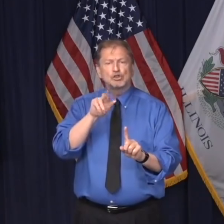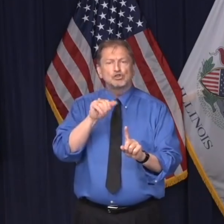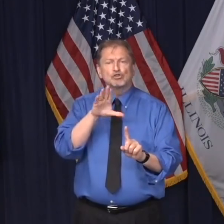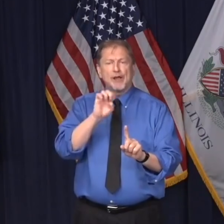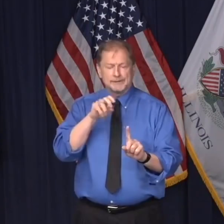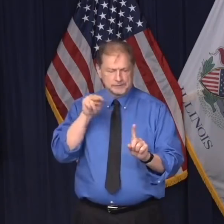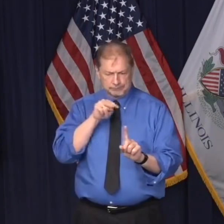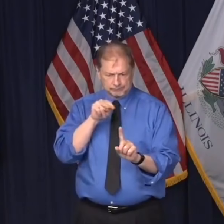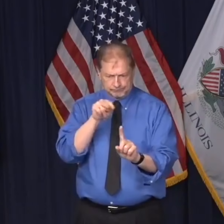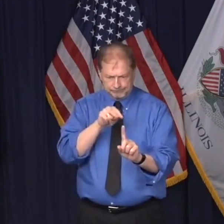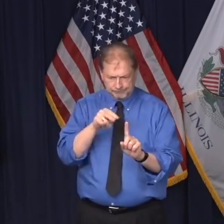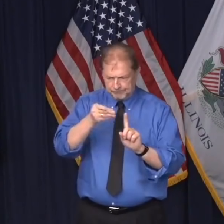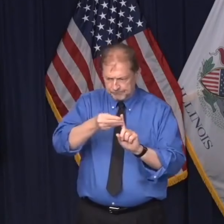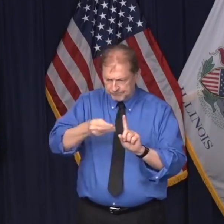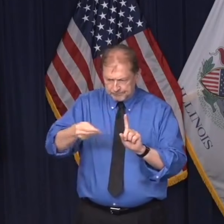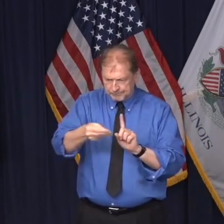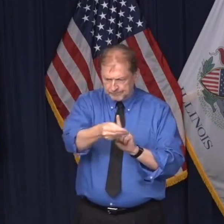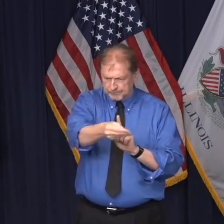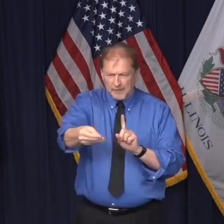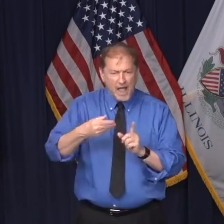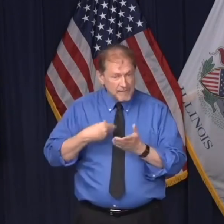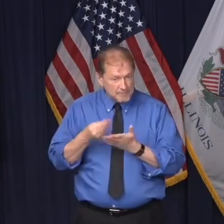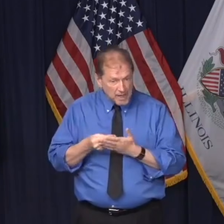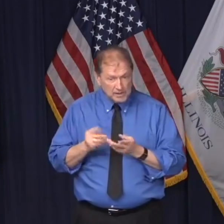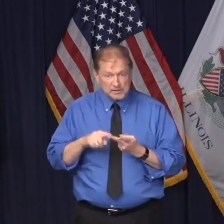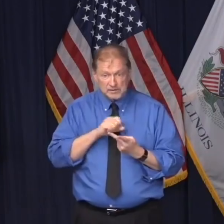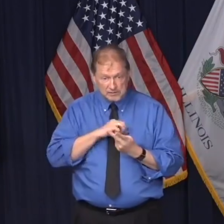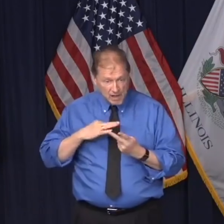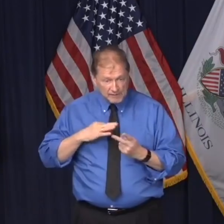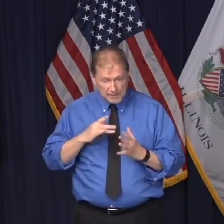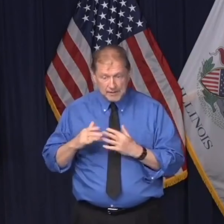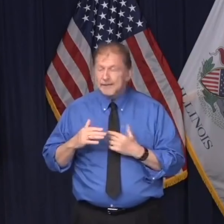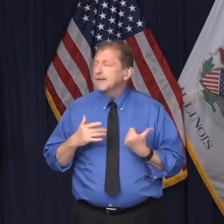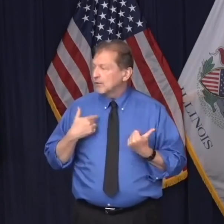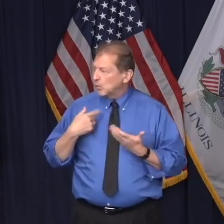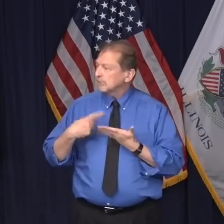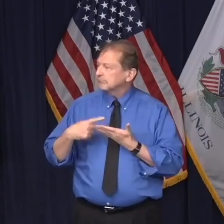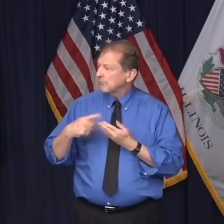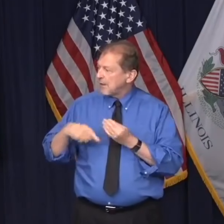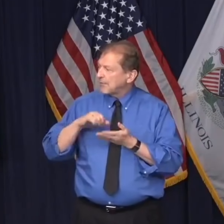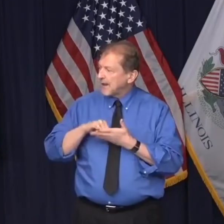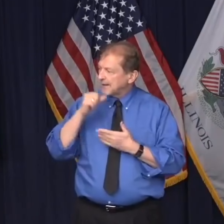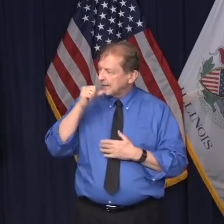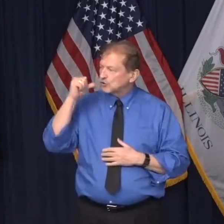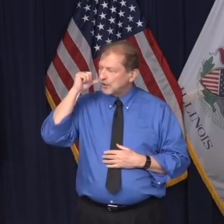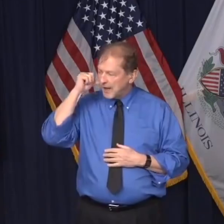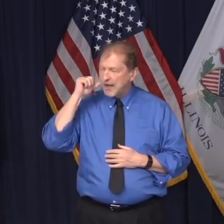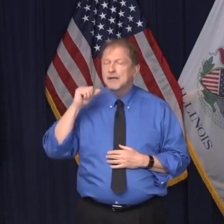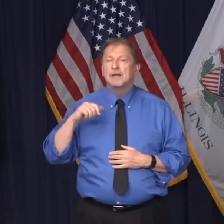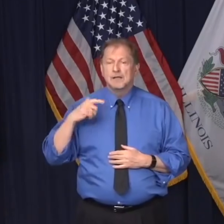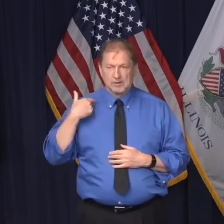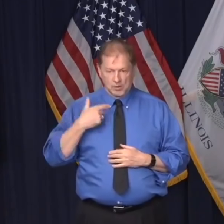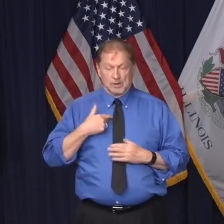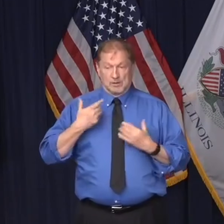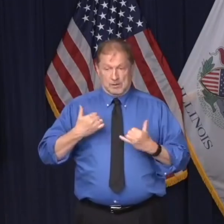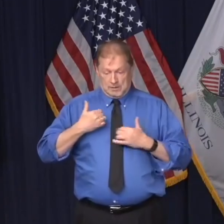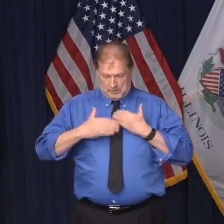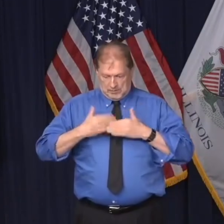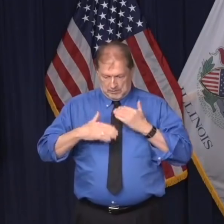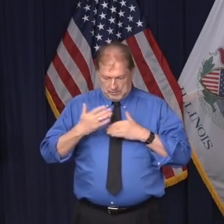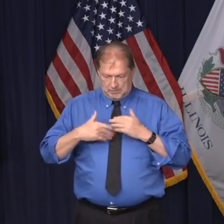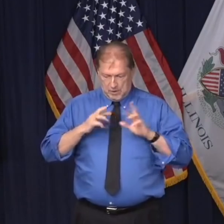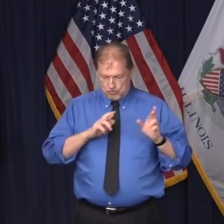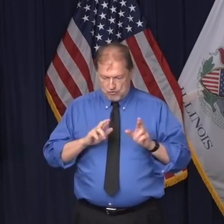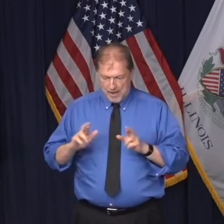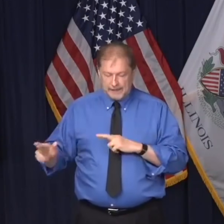technology, will there be phone banks, how much funding is being allocated? Well, I think I answered this yesterday, but we absolutely are in process of building this